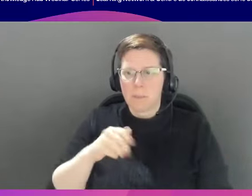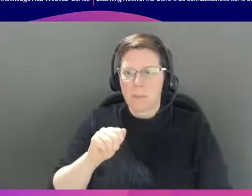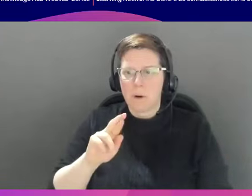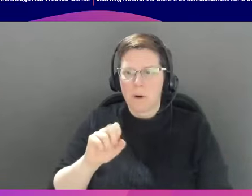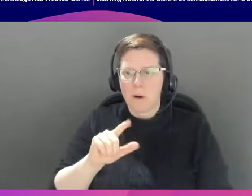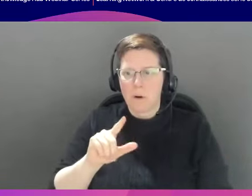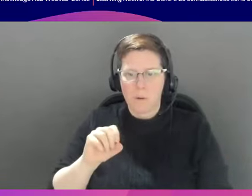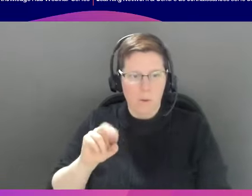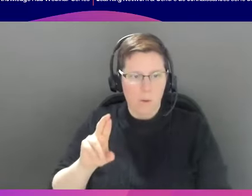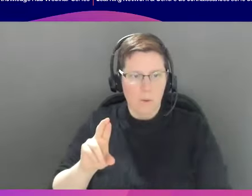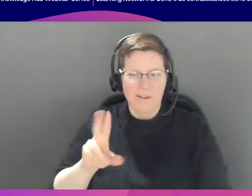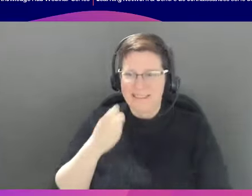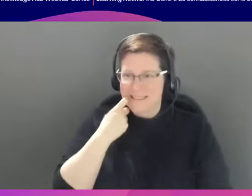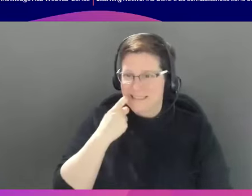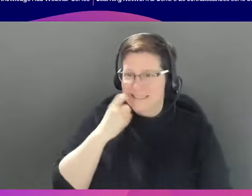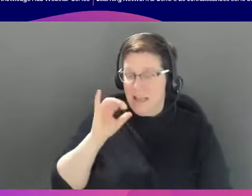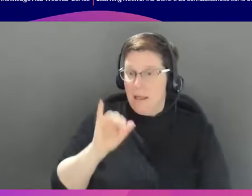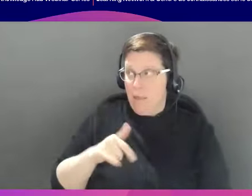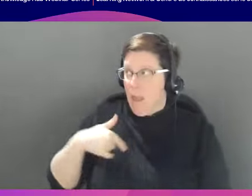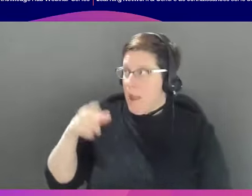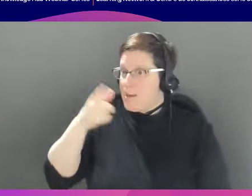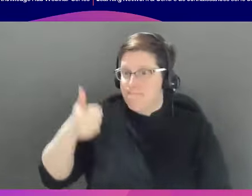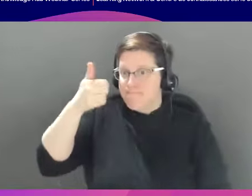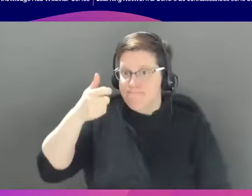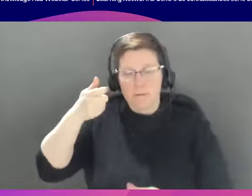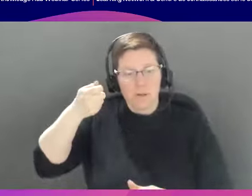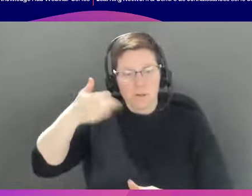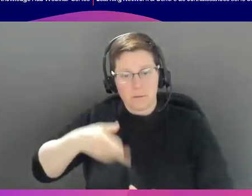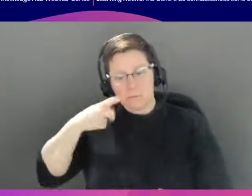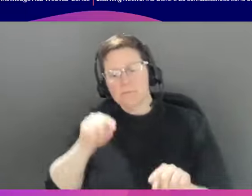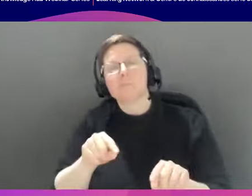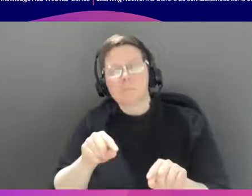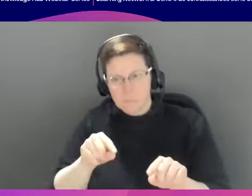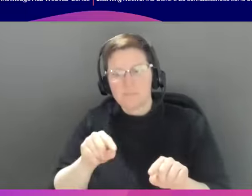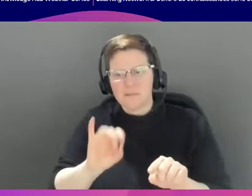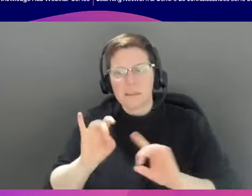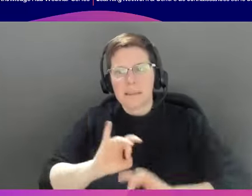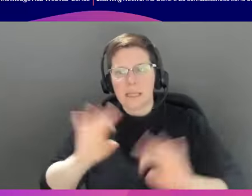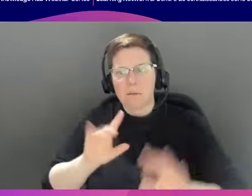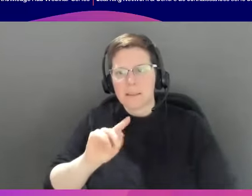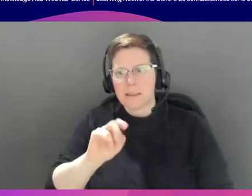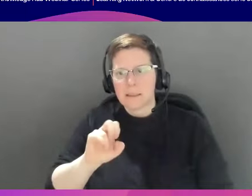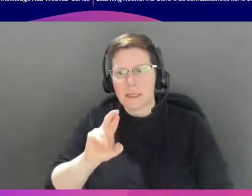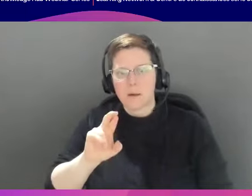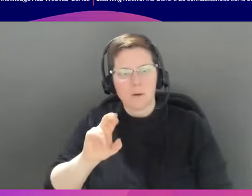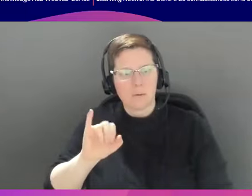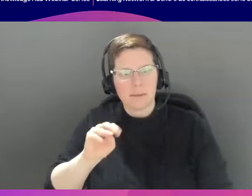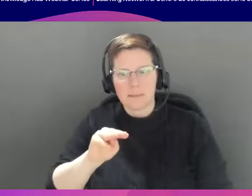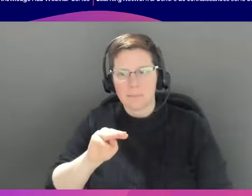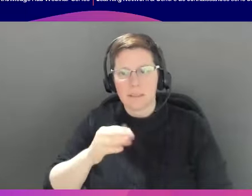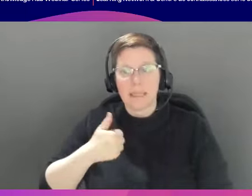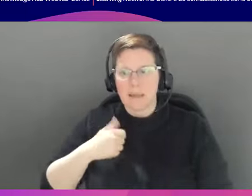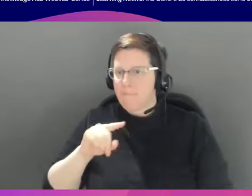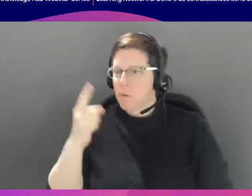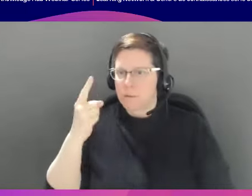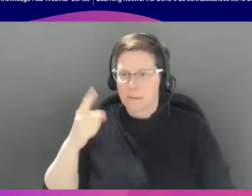And so just recently, this was actually ruled as the first incel-related attack of terrorism in Canada. And so we can see that